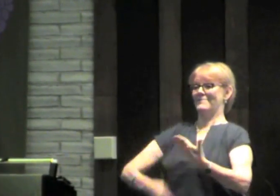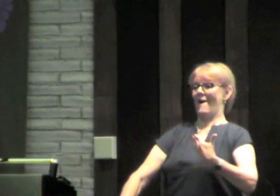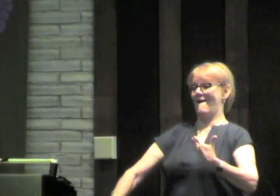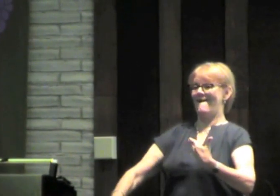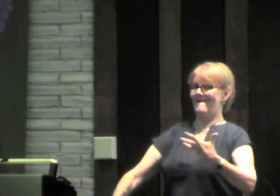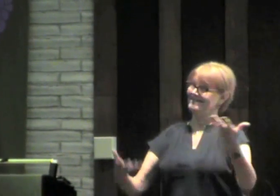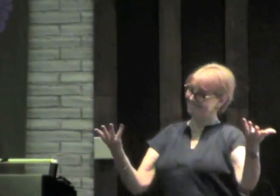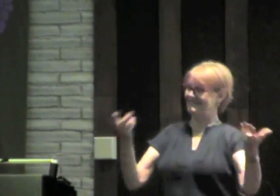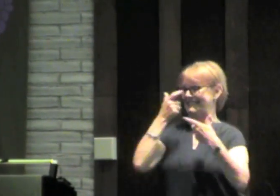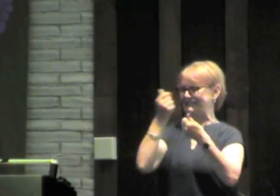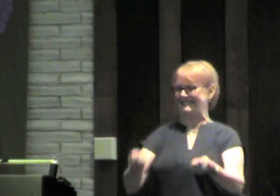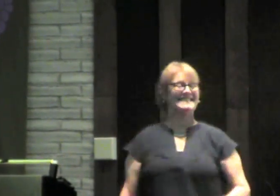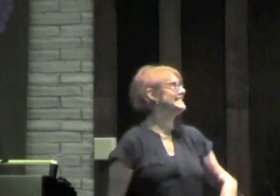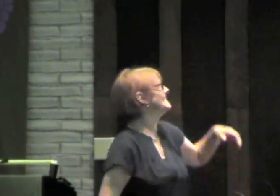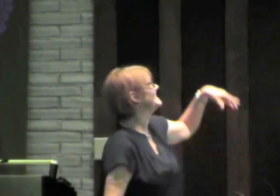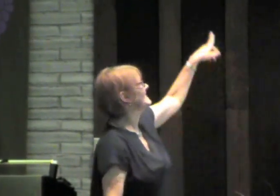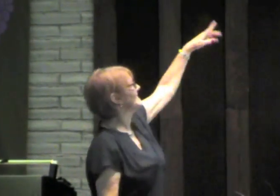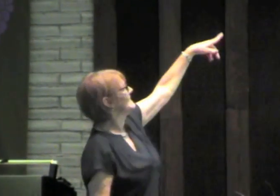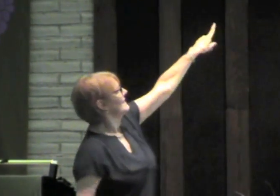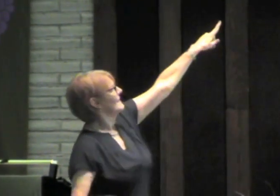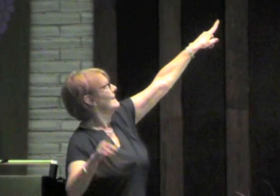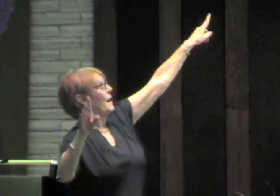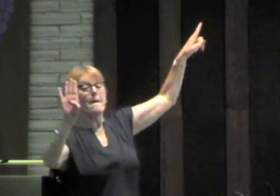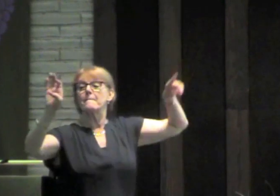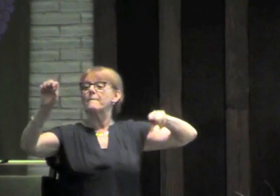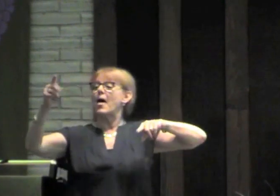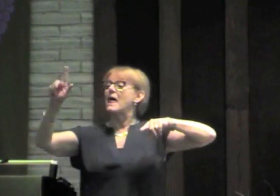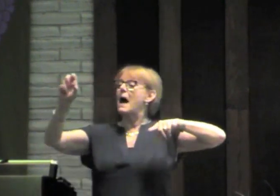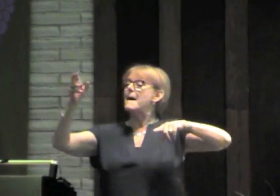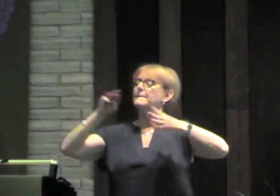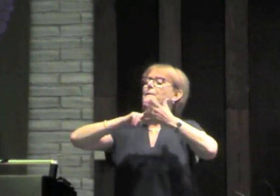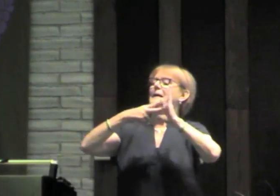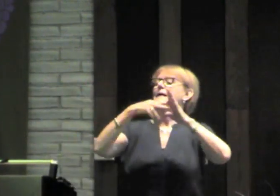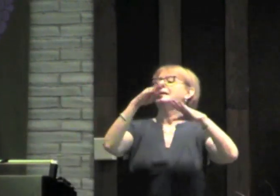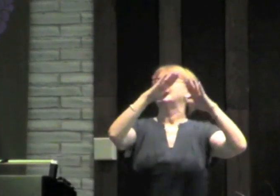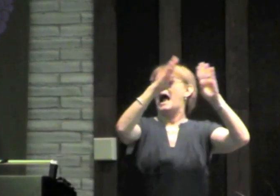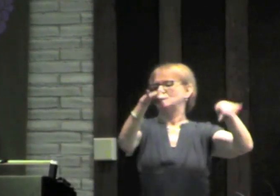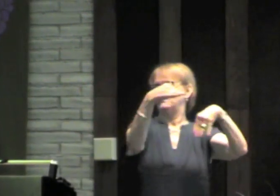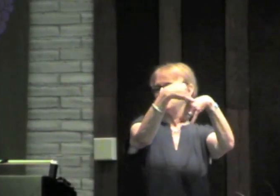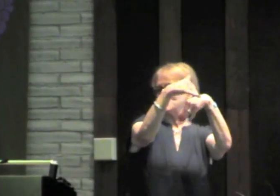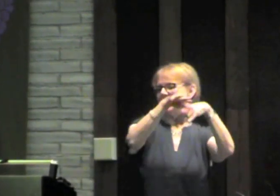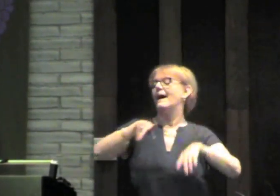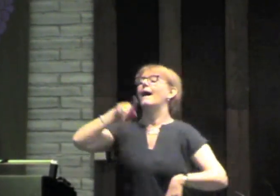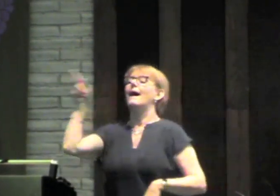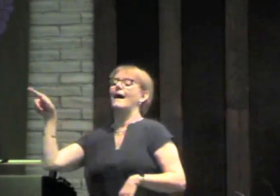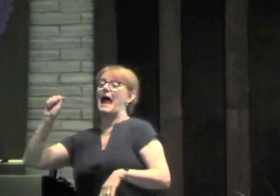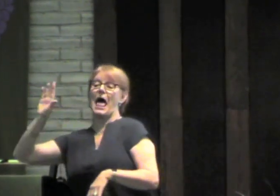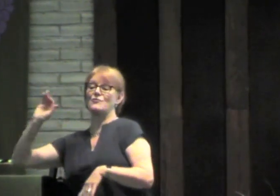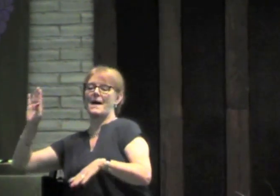but that's where Bethlehem was, in Palestine, and that's where Jesus was born. Bethlehem means house of bread